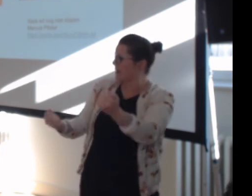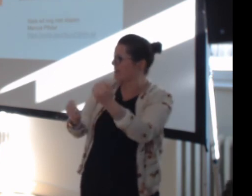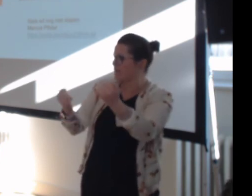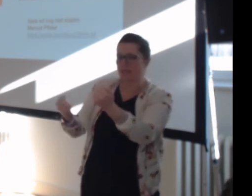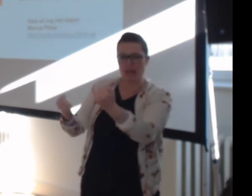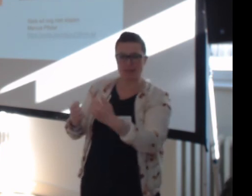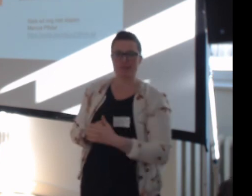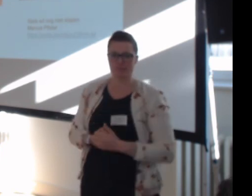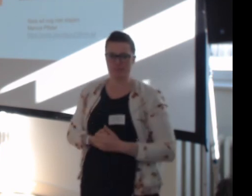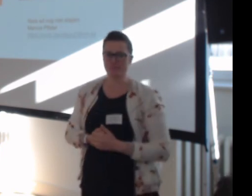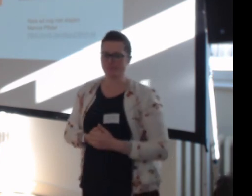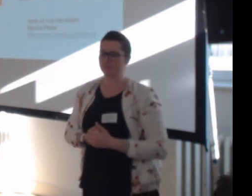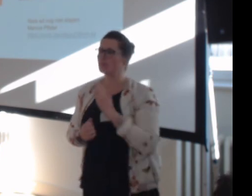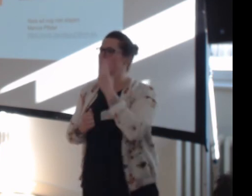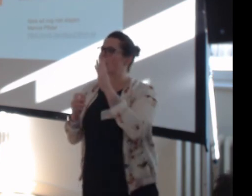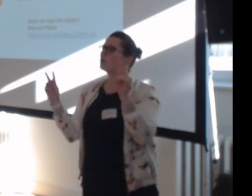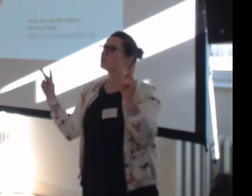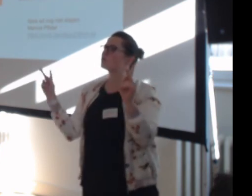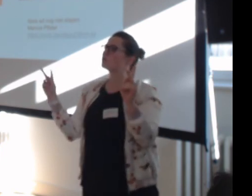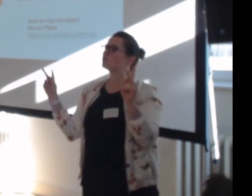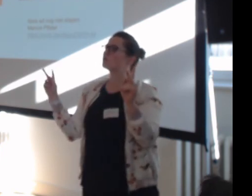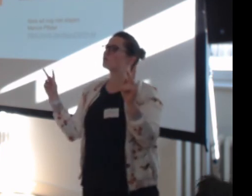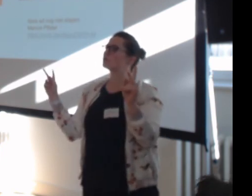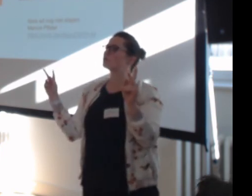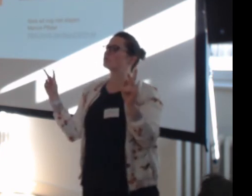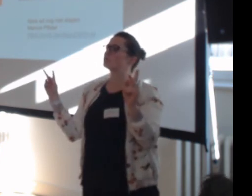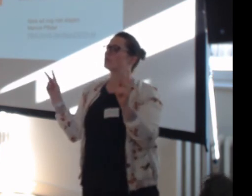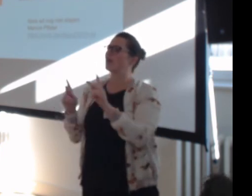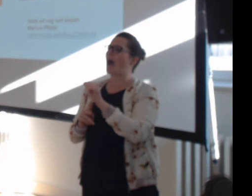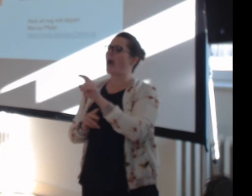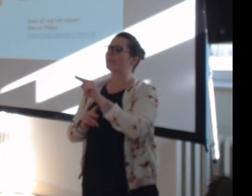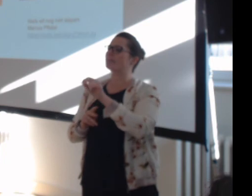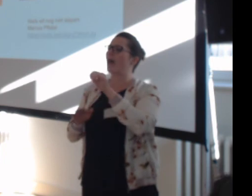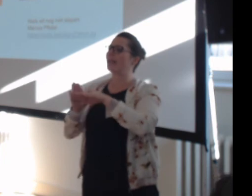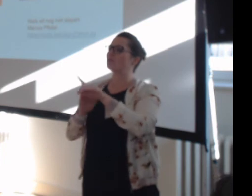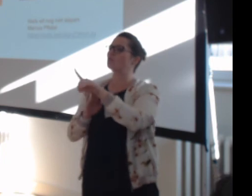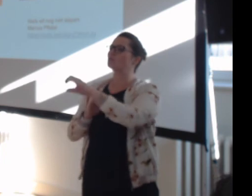a short piece of the book Anna in the Zoo